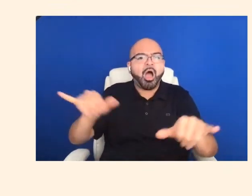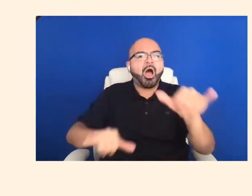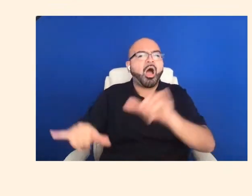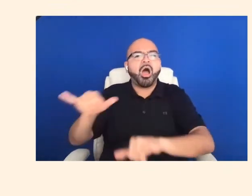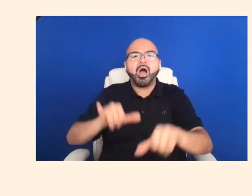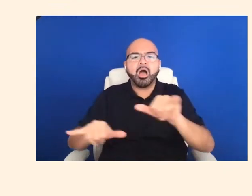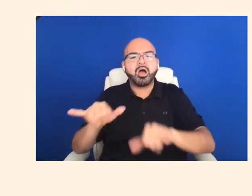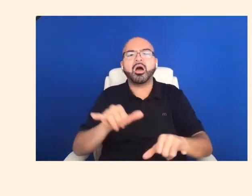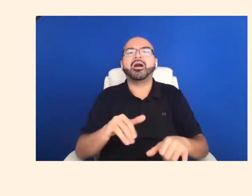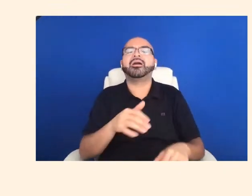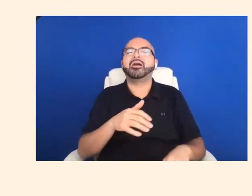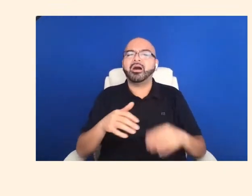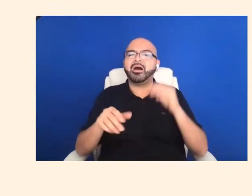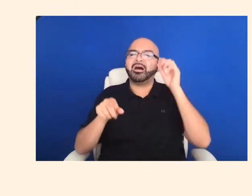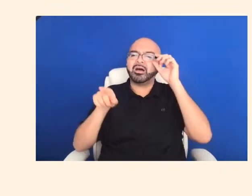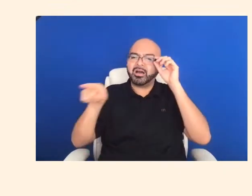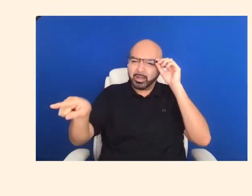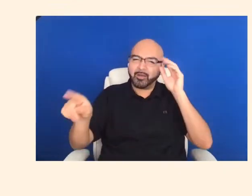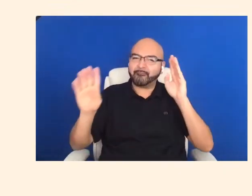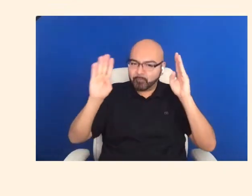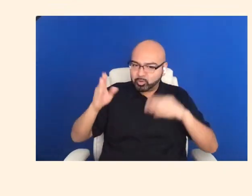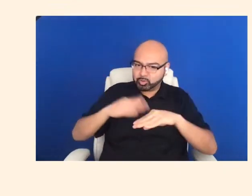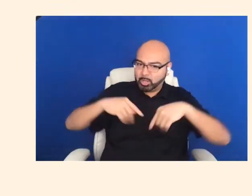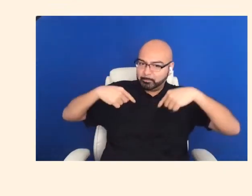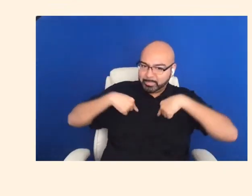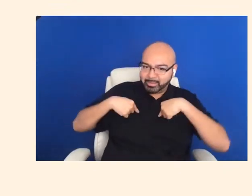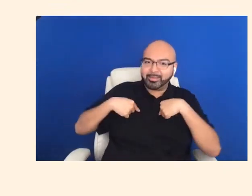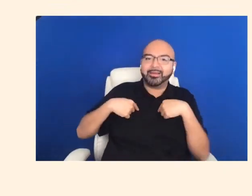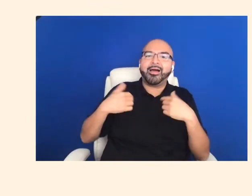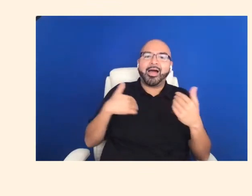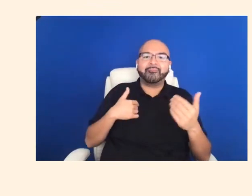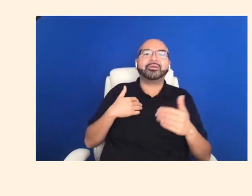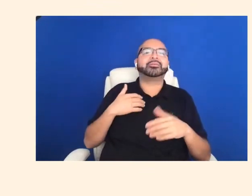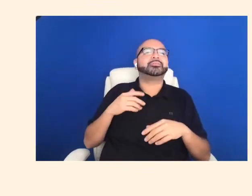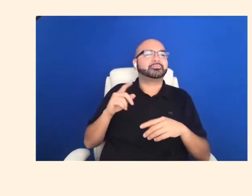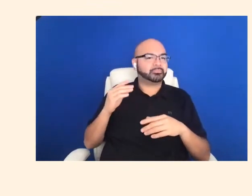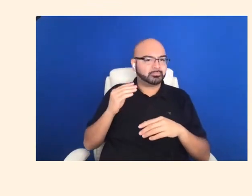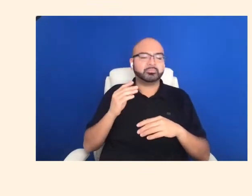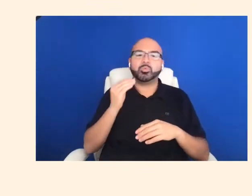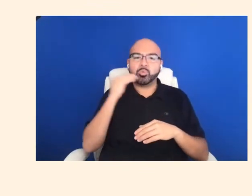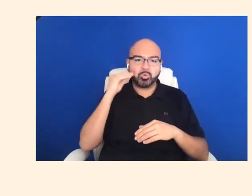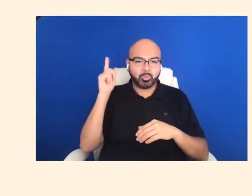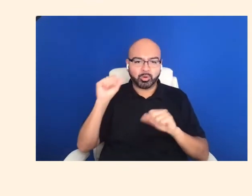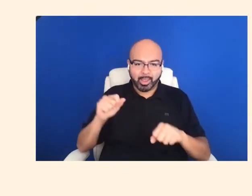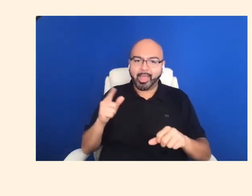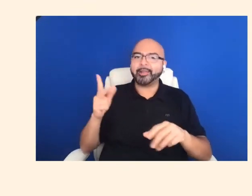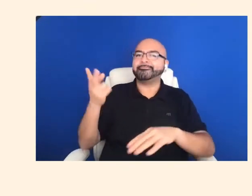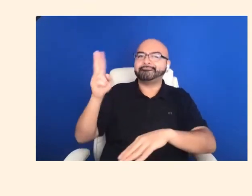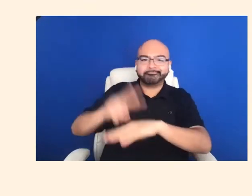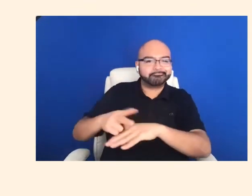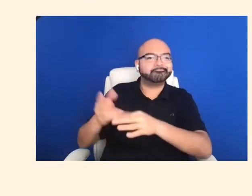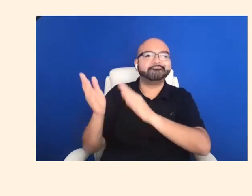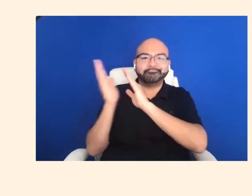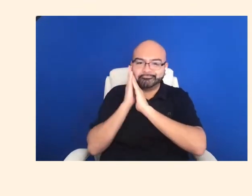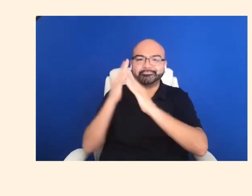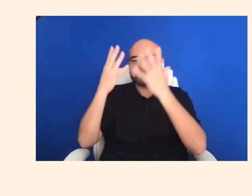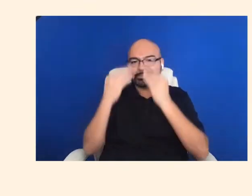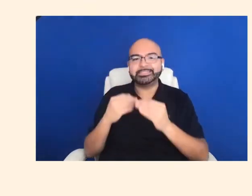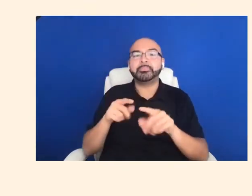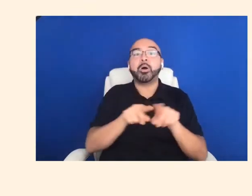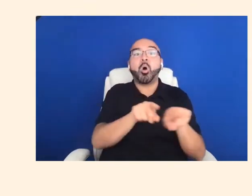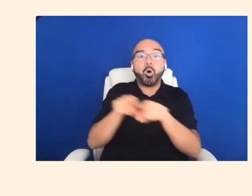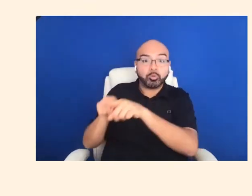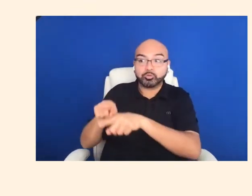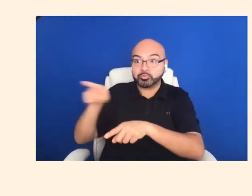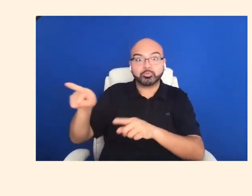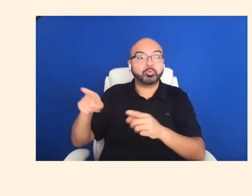And then not only are they focused on me having a place to rest my head, but also them